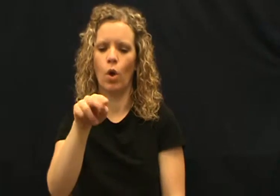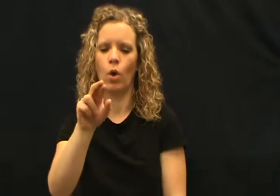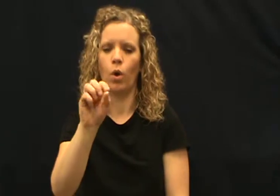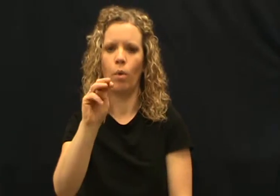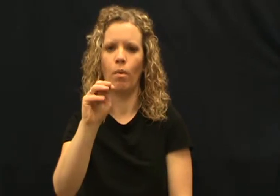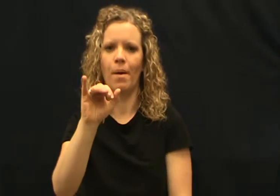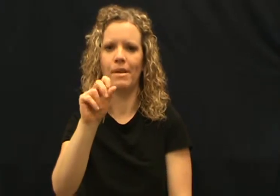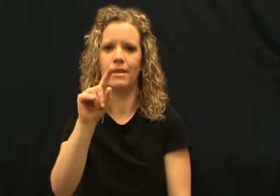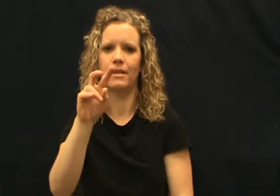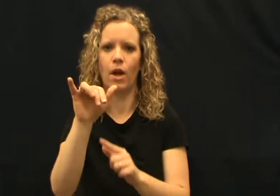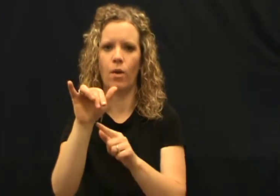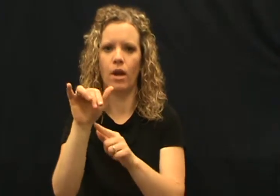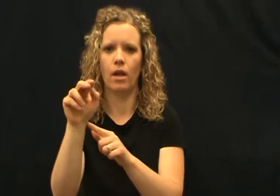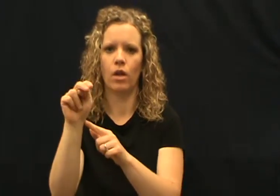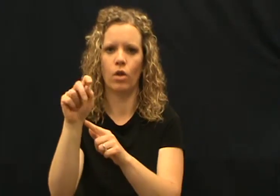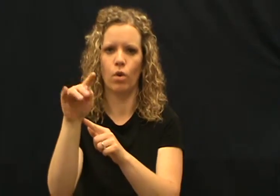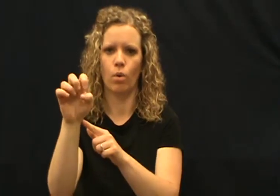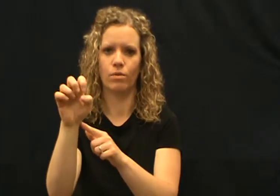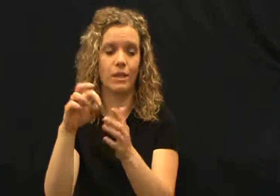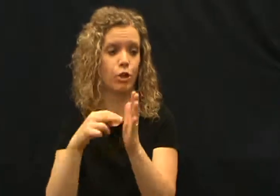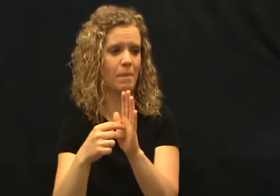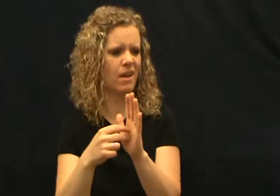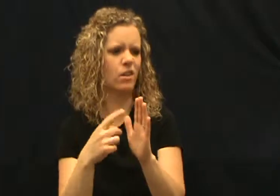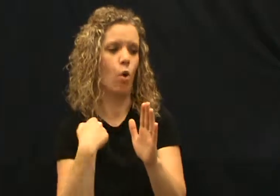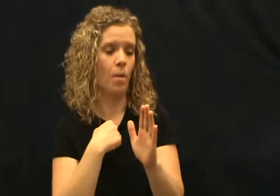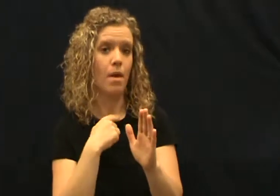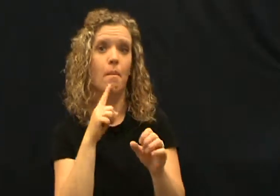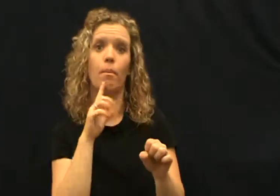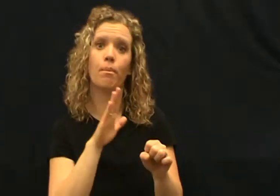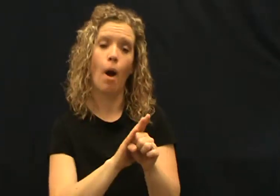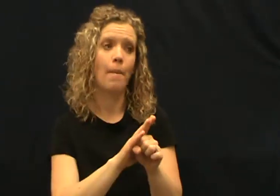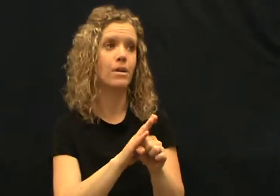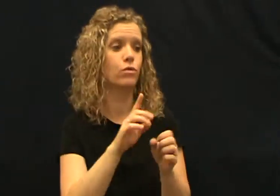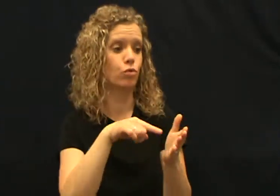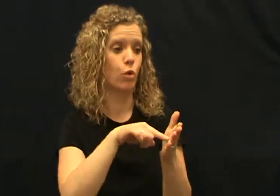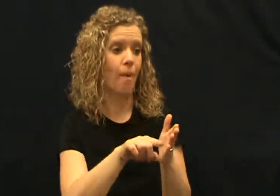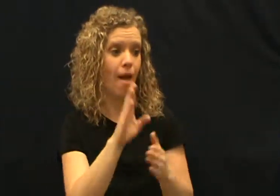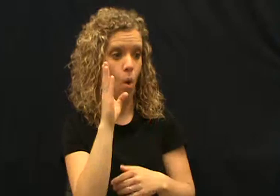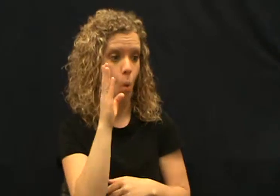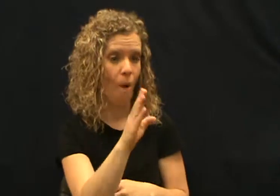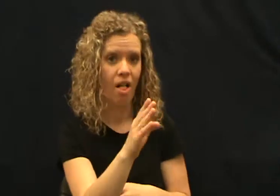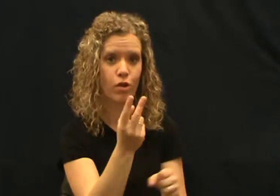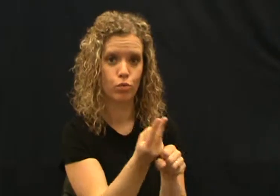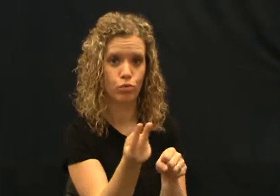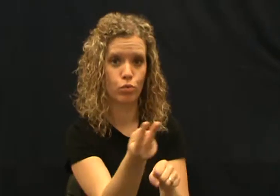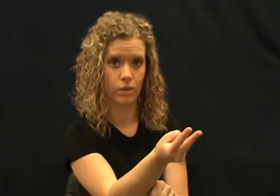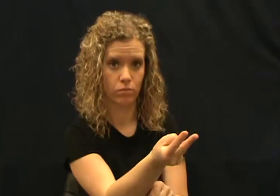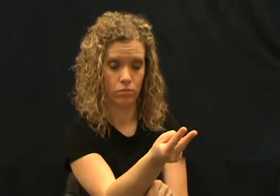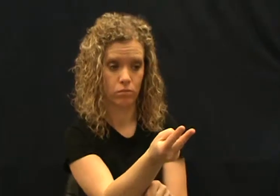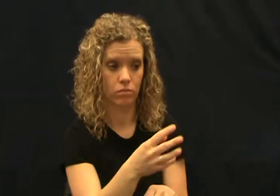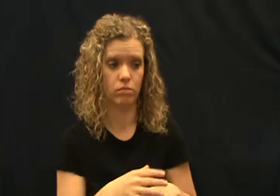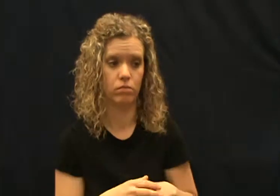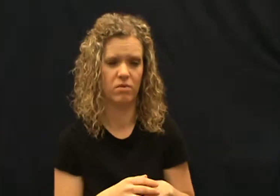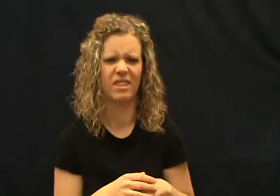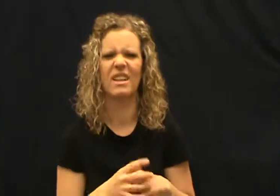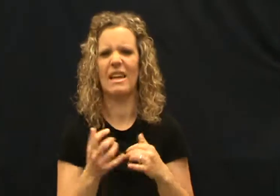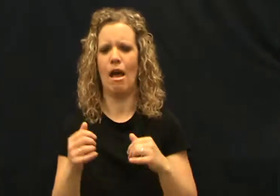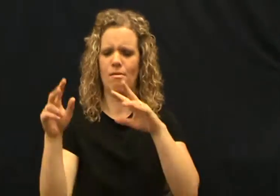to repay this loan. This particular loan we're saying will be due in 2 years. So let's look at the effects on the balance sheet